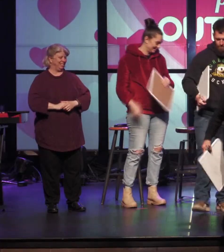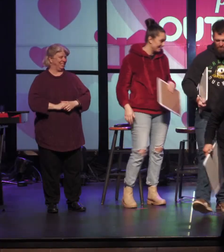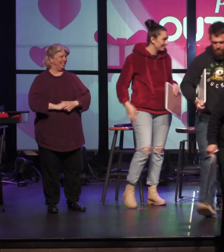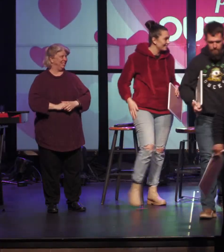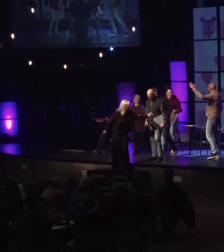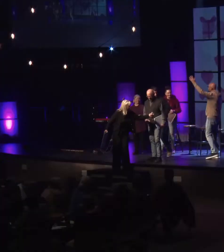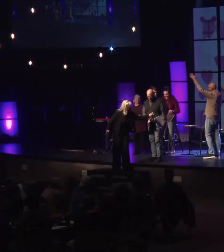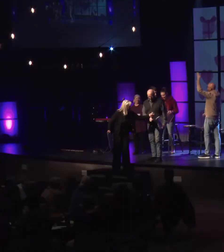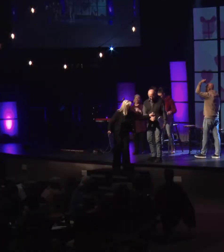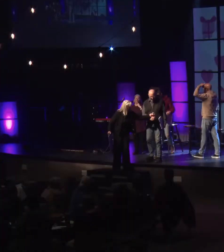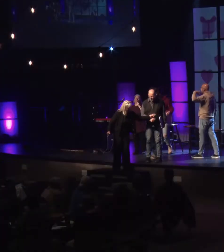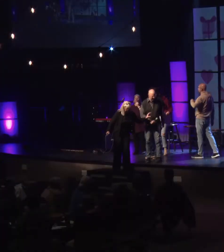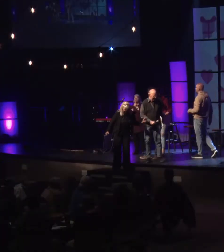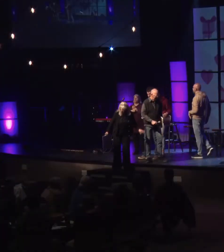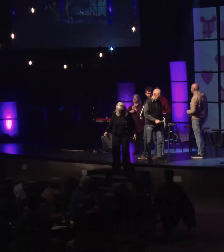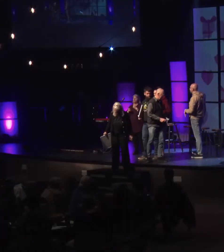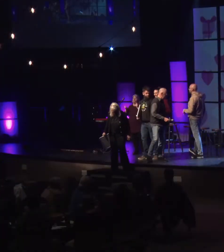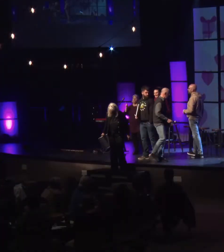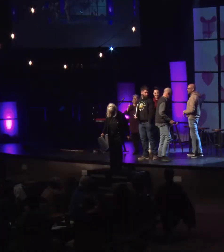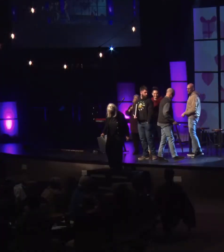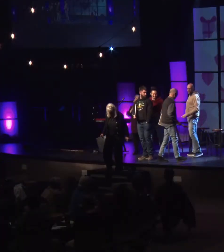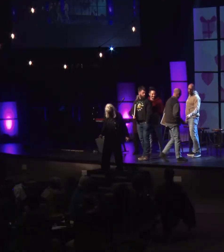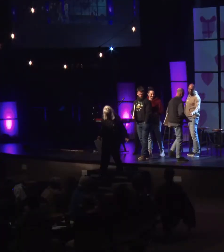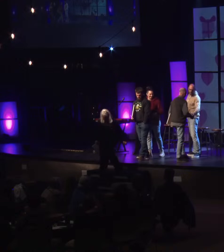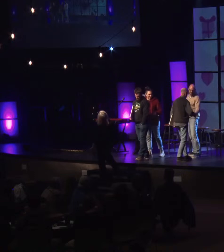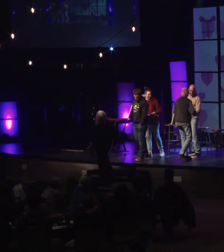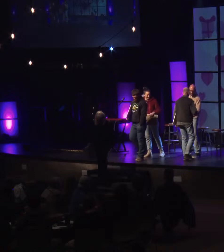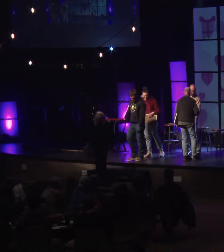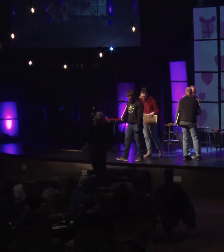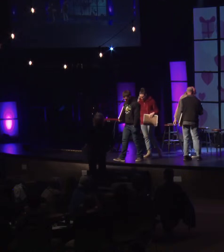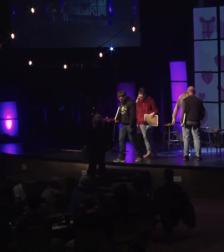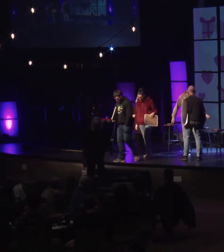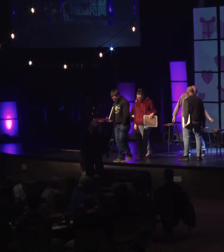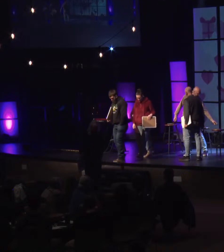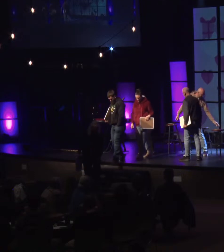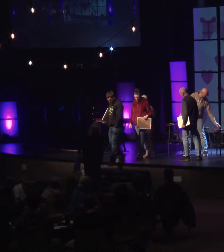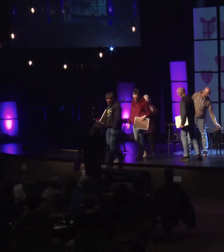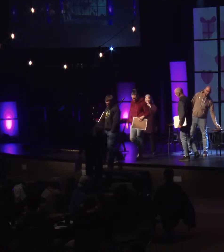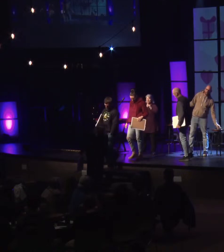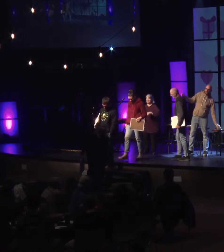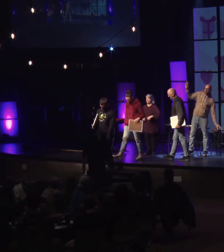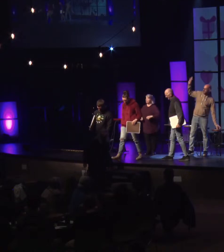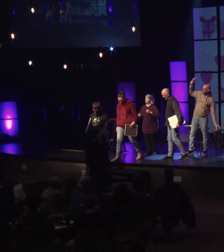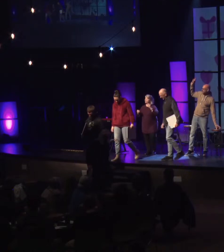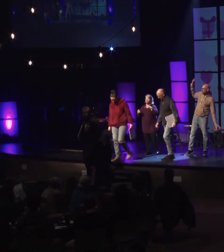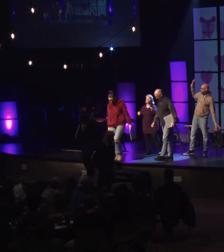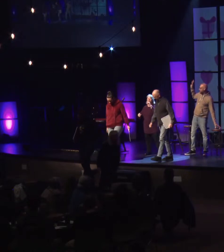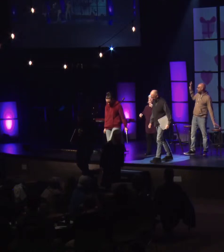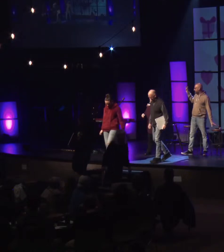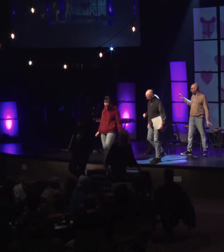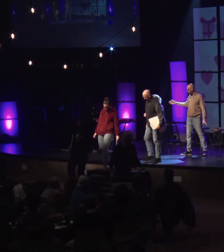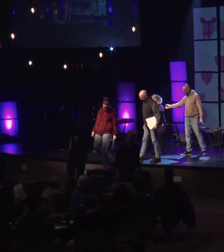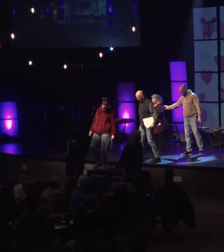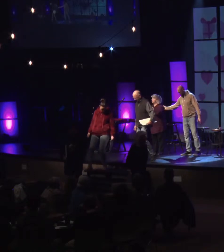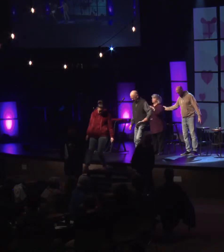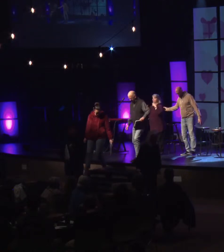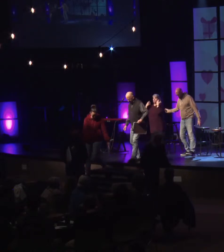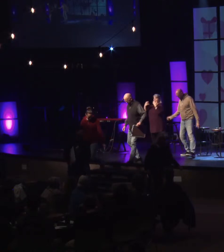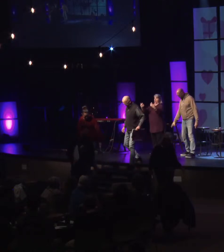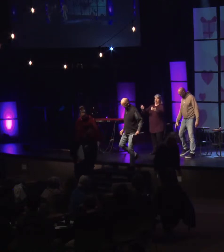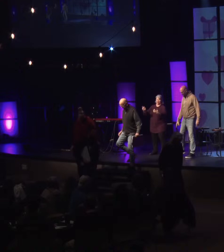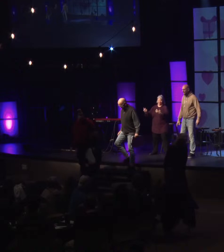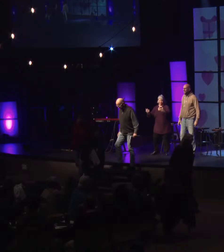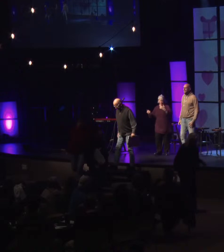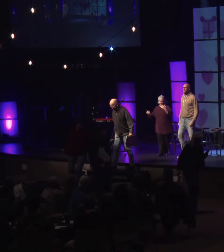How many of y'all would love to be brought up here and ask those kinds of questions? Oh, here, we can take, there we go, I love it. How many of you just love to have to do that in front of all these folks